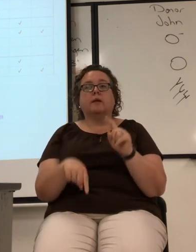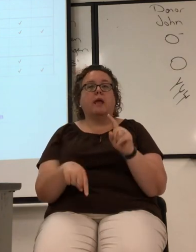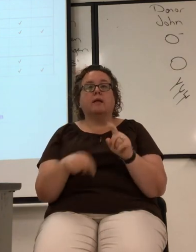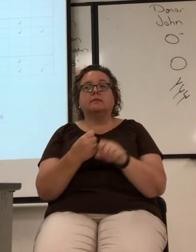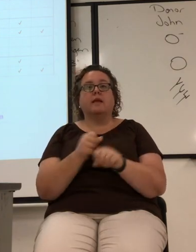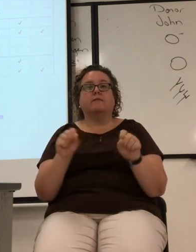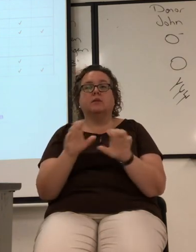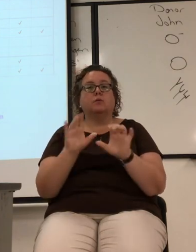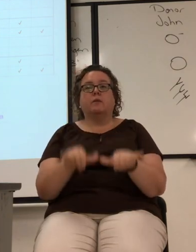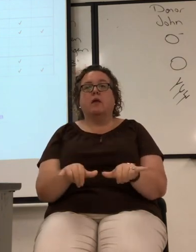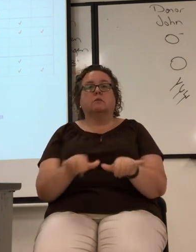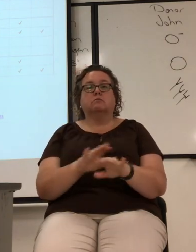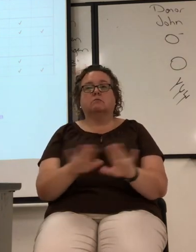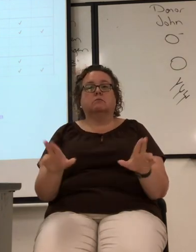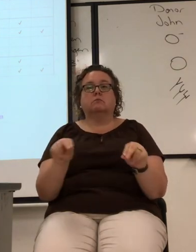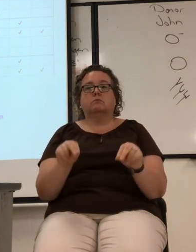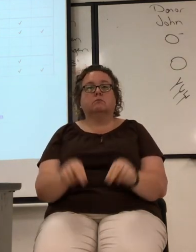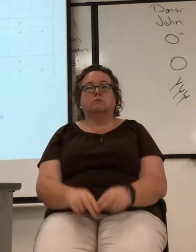that.